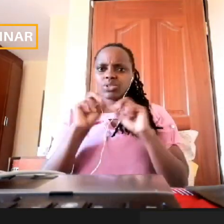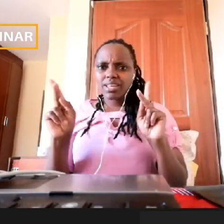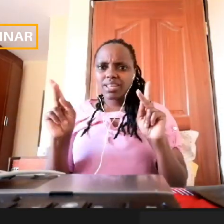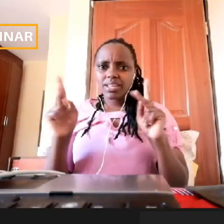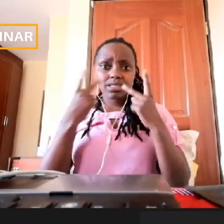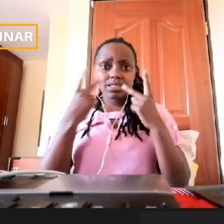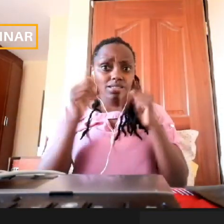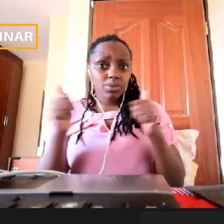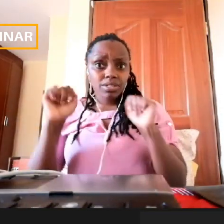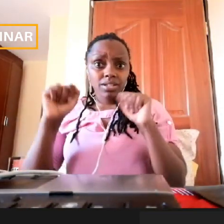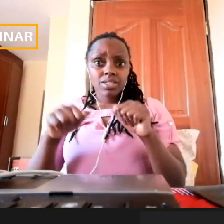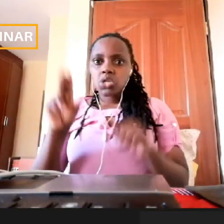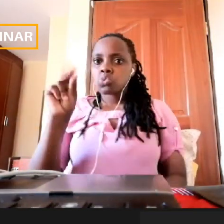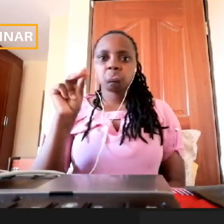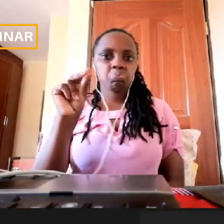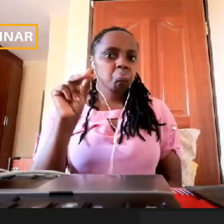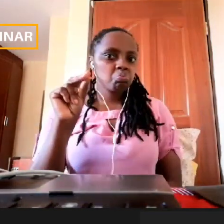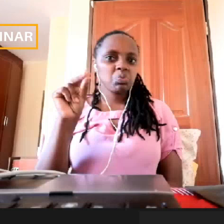No.